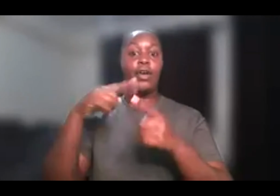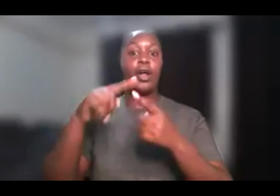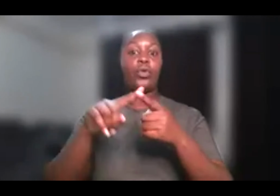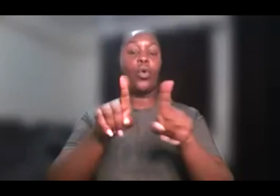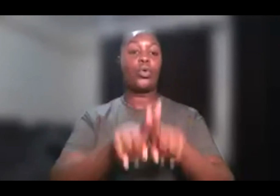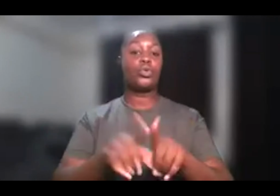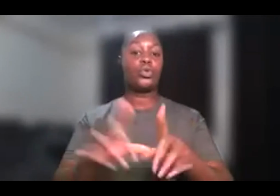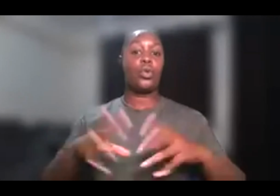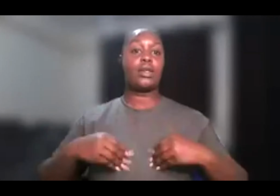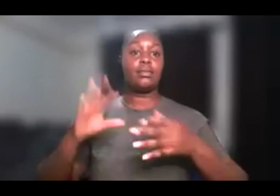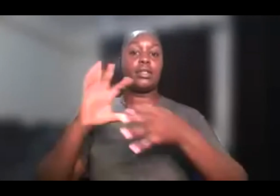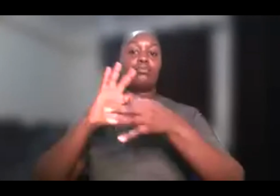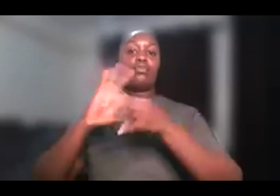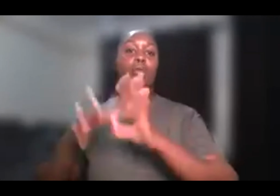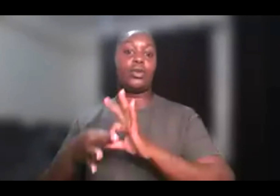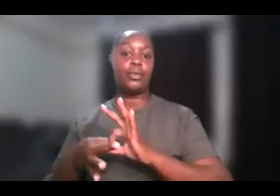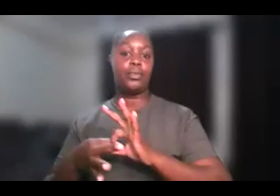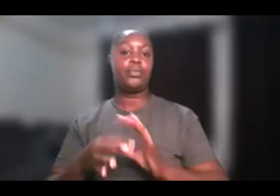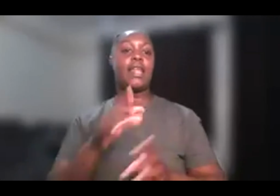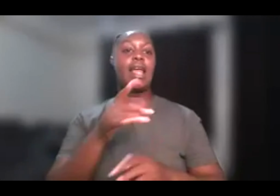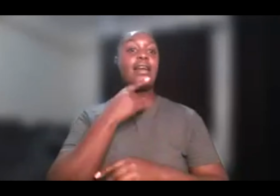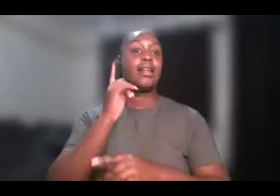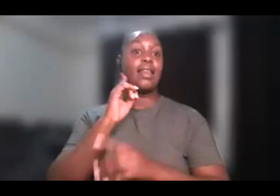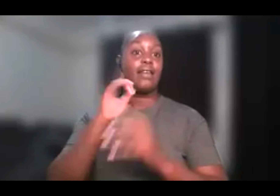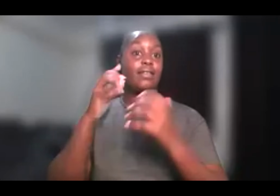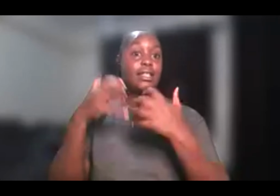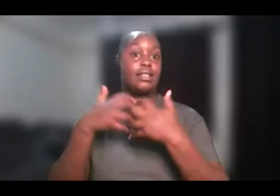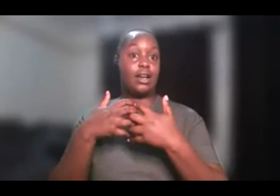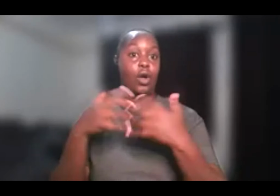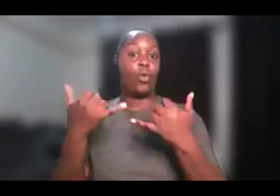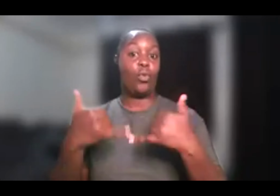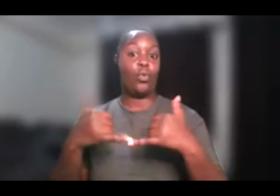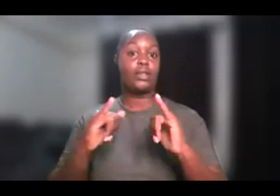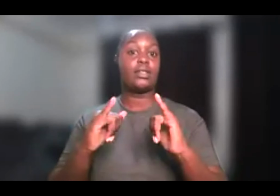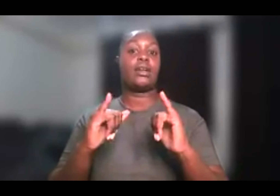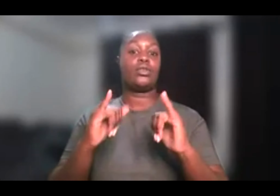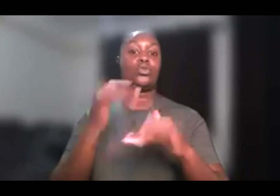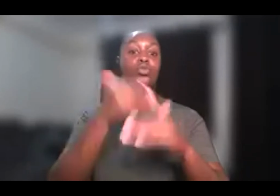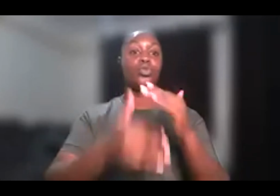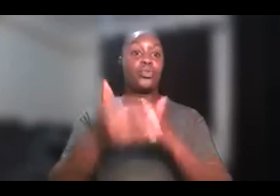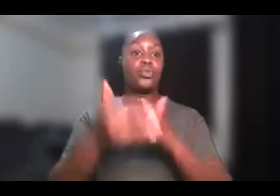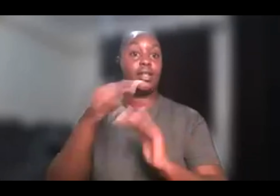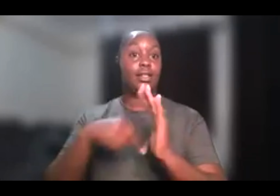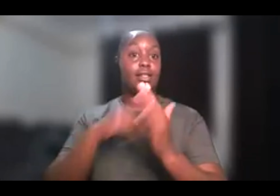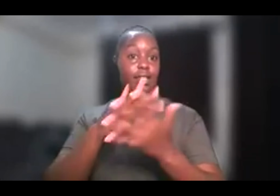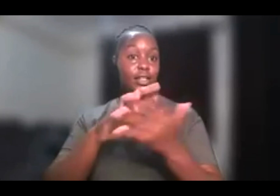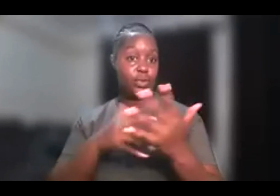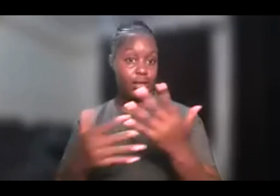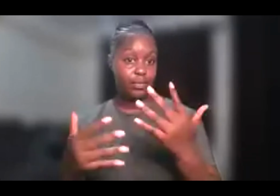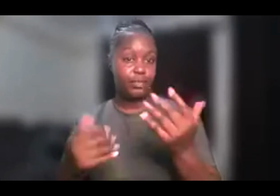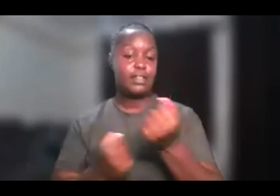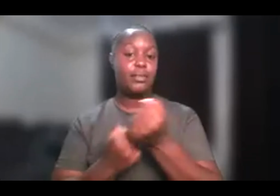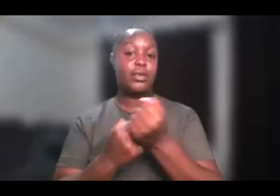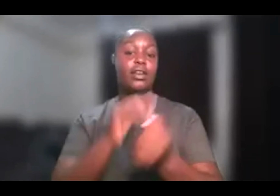with this network. We are supported by valuable partners, including M10 Innovation Lab, which